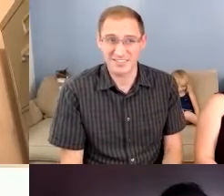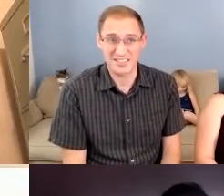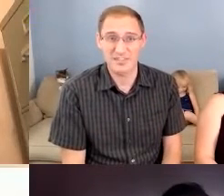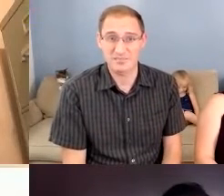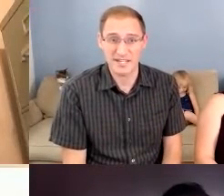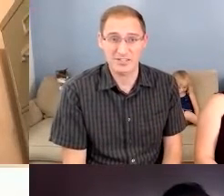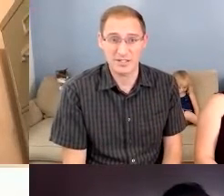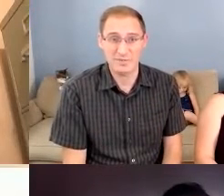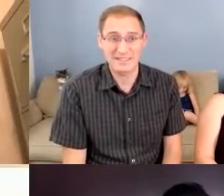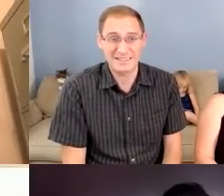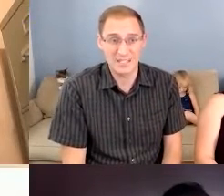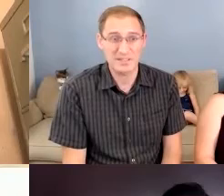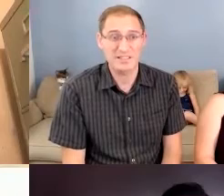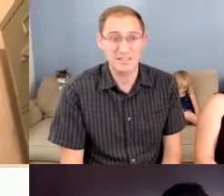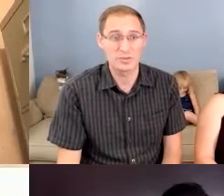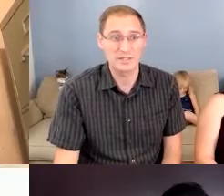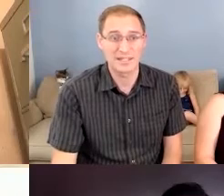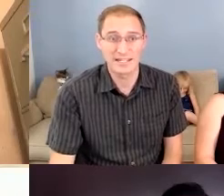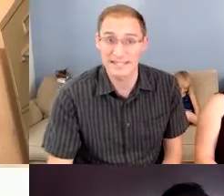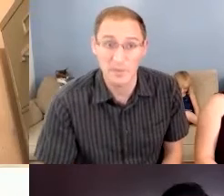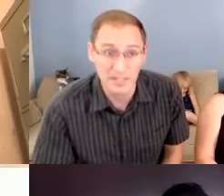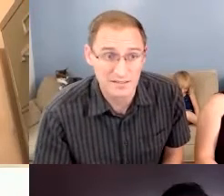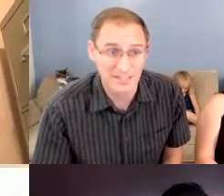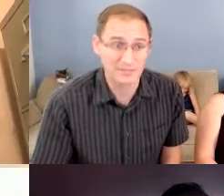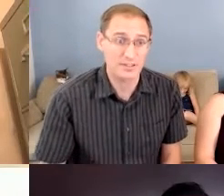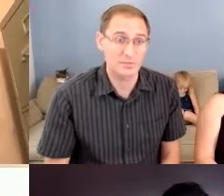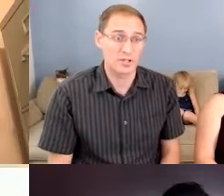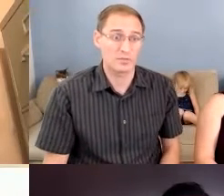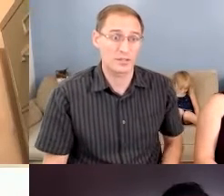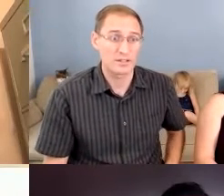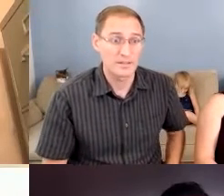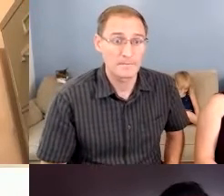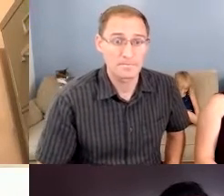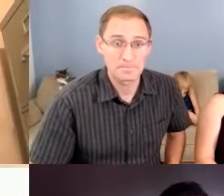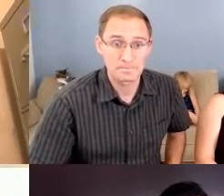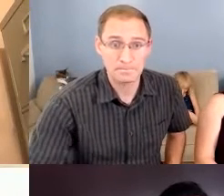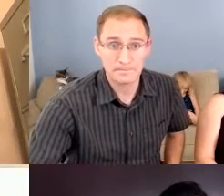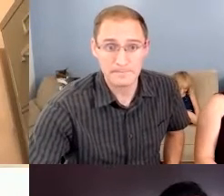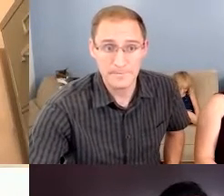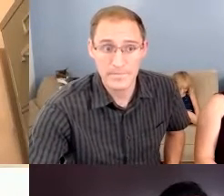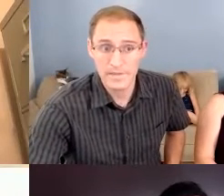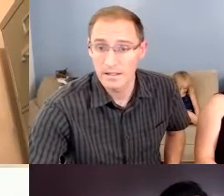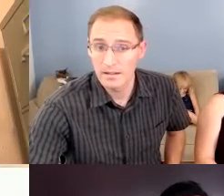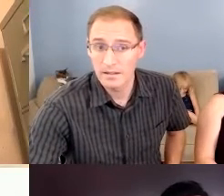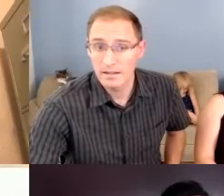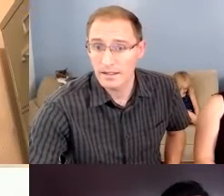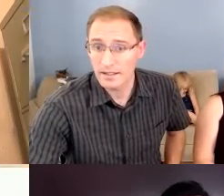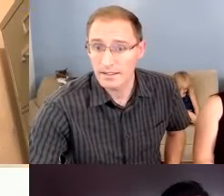things are just self-explanatory, but typically you would label it. So that's a really good point for you.